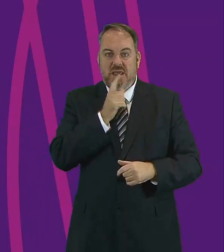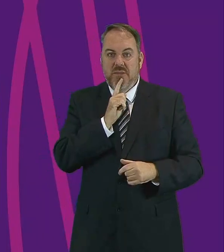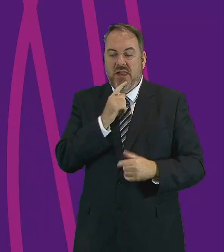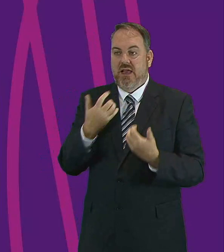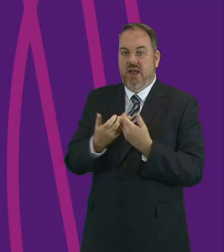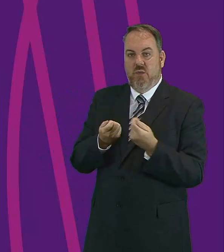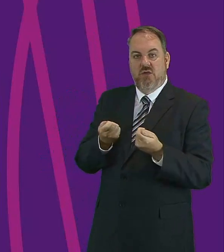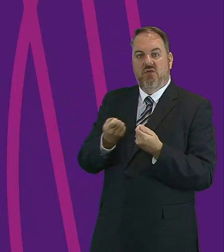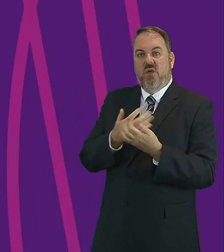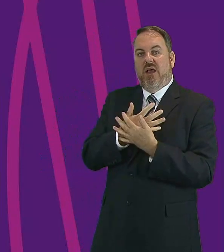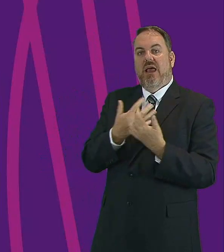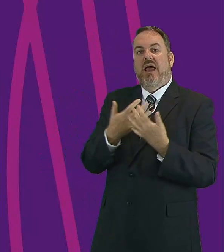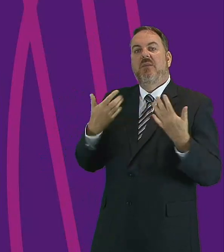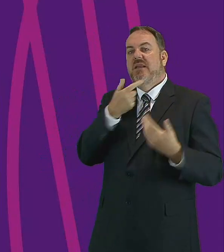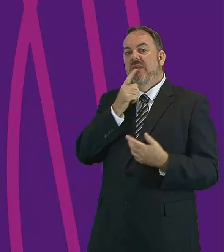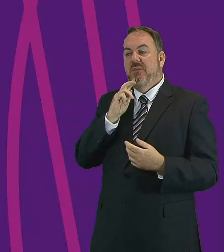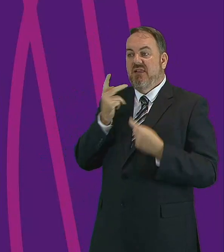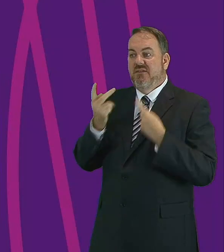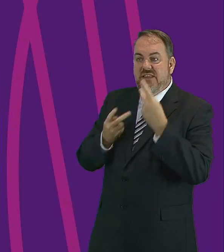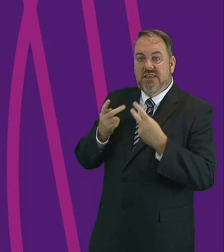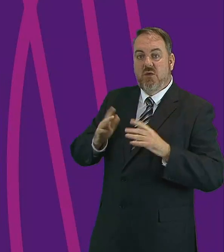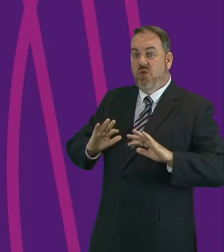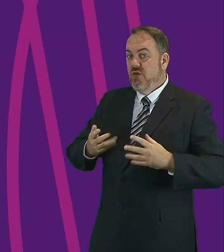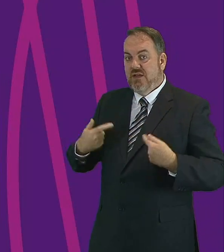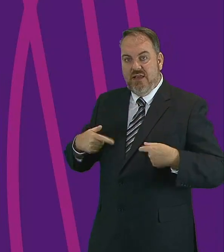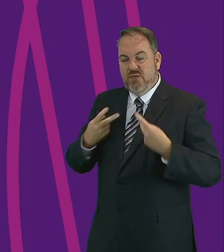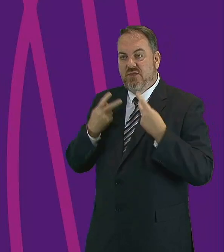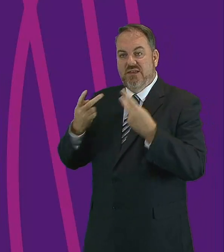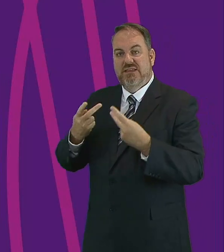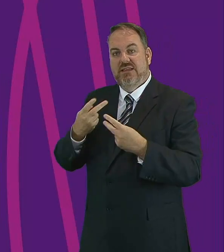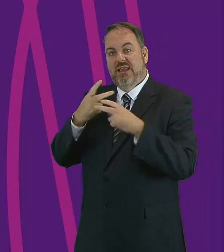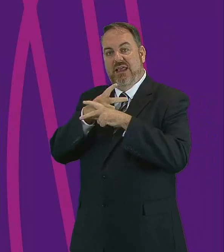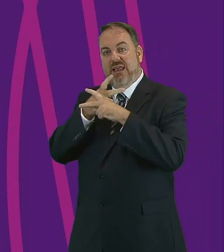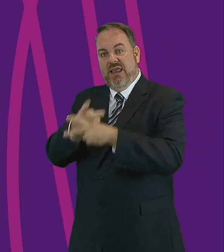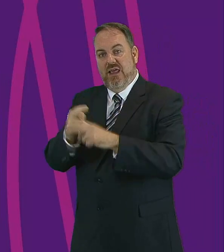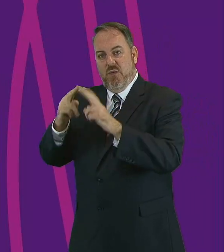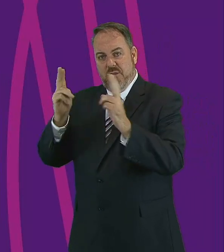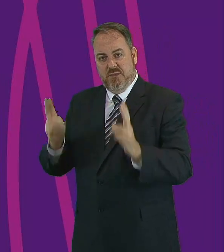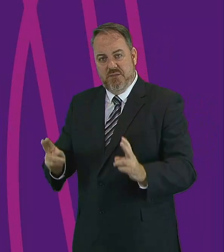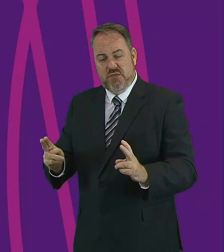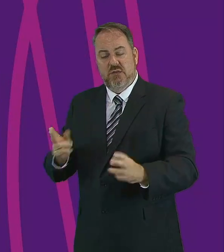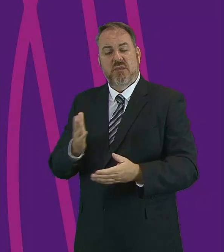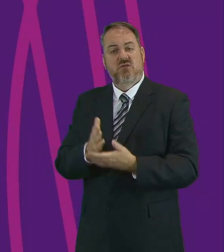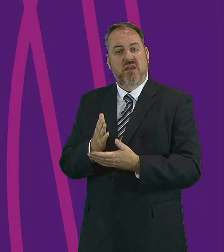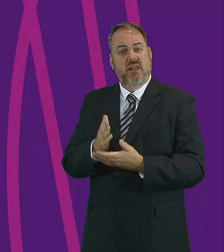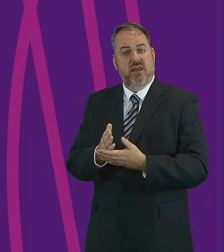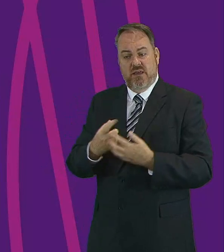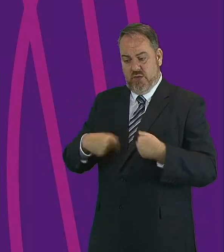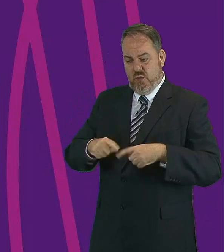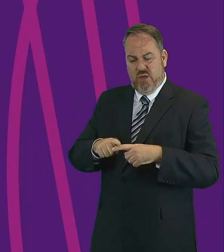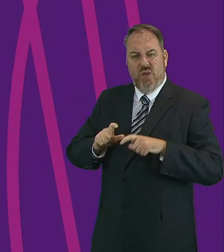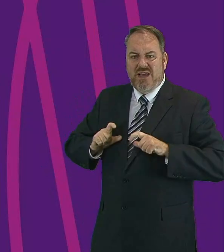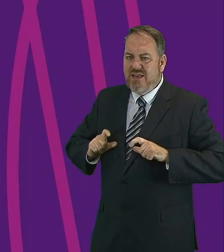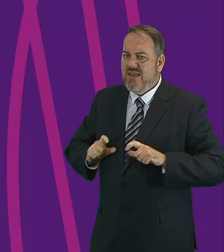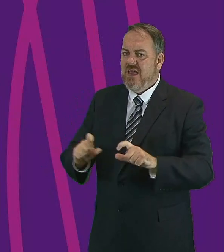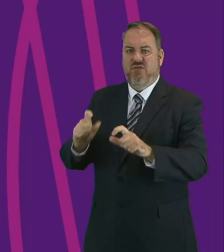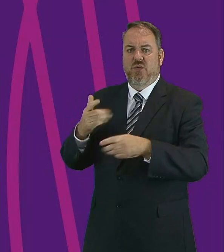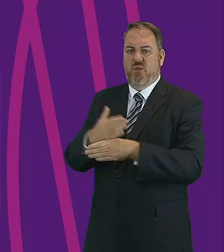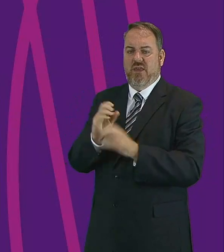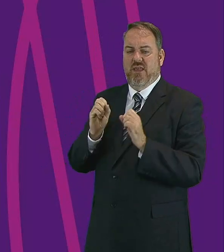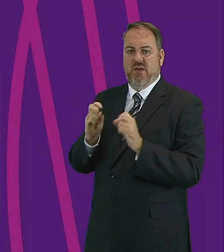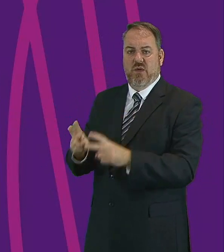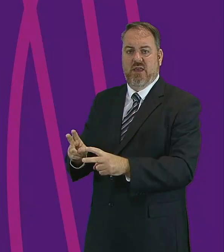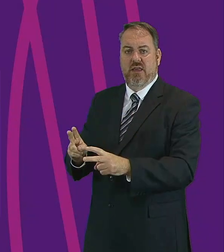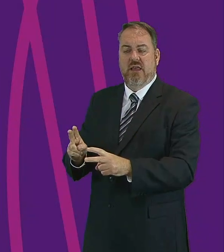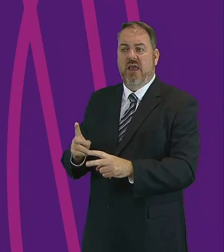our position as we learn more about the virus and the experience people have had, and we will continue to do that. And while I am